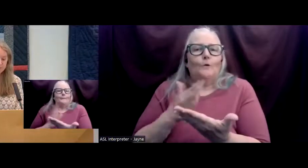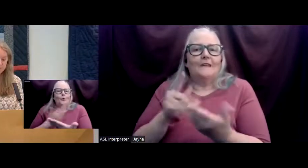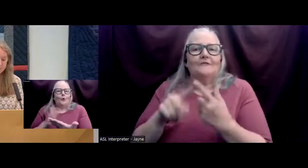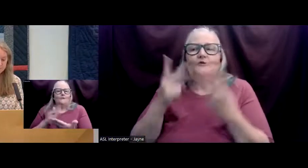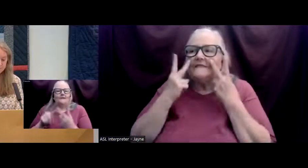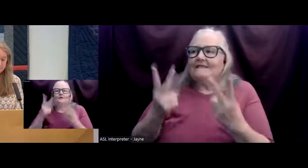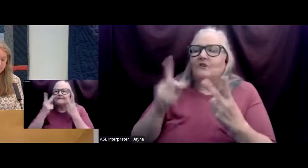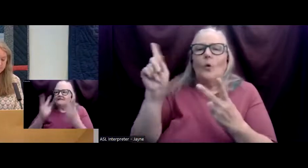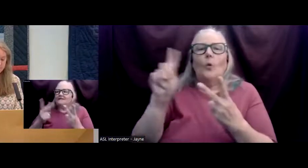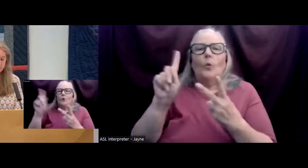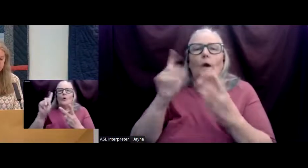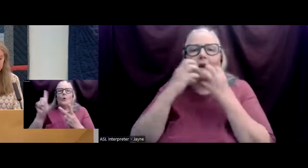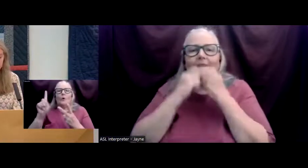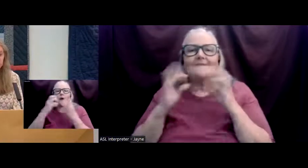values.